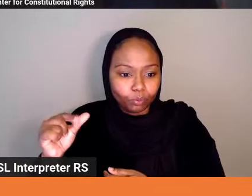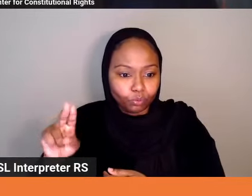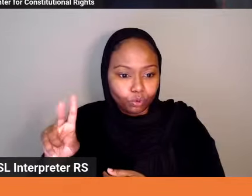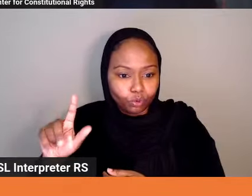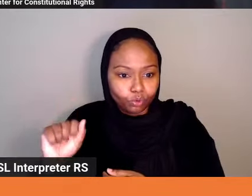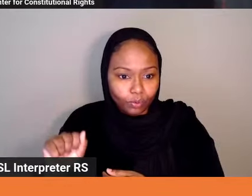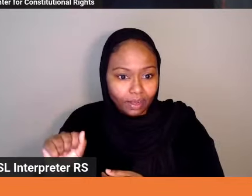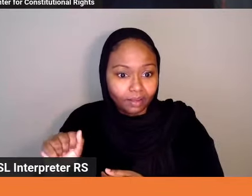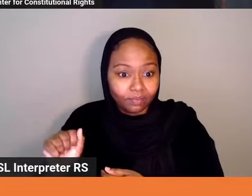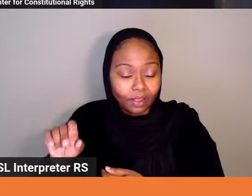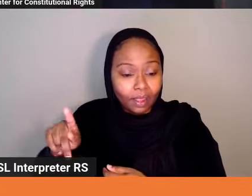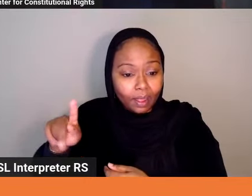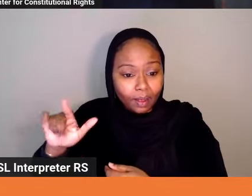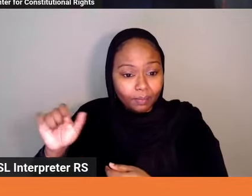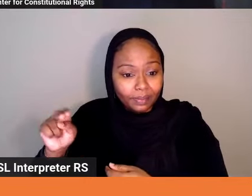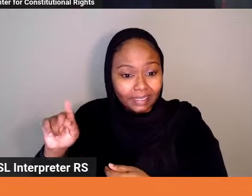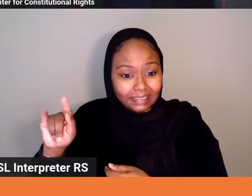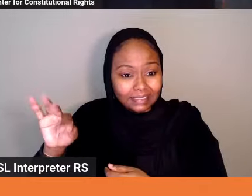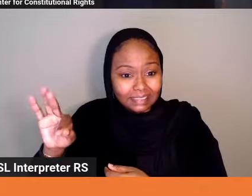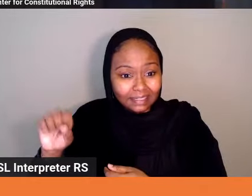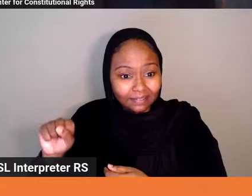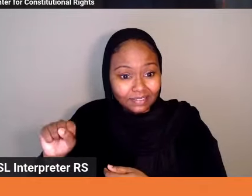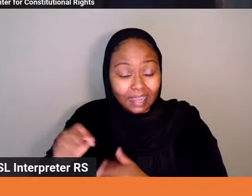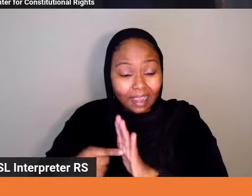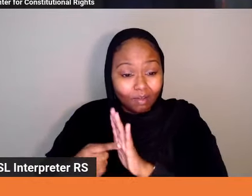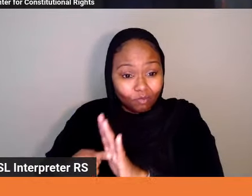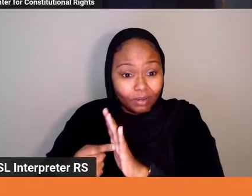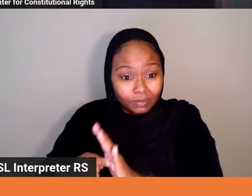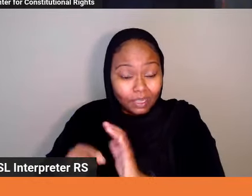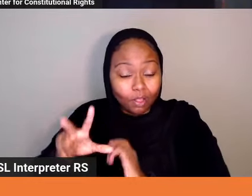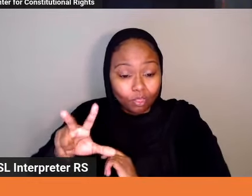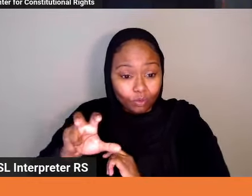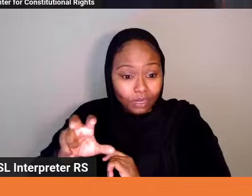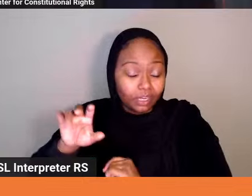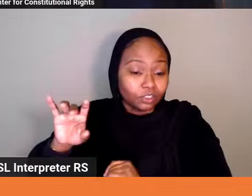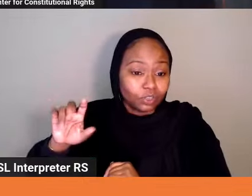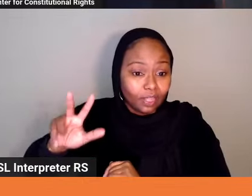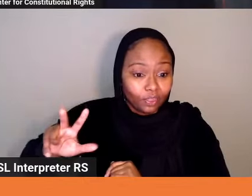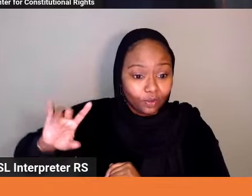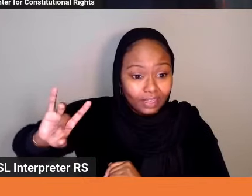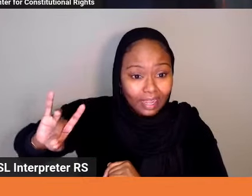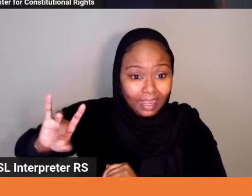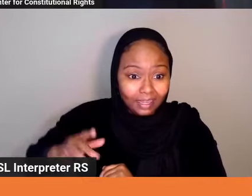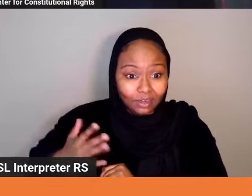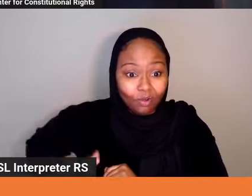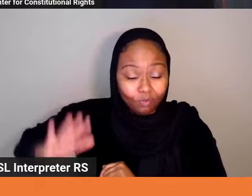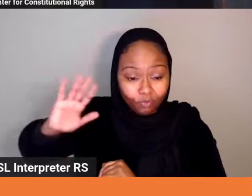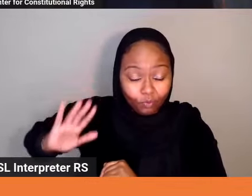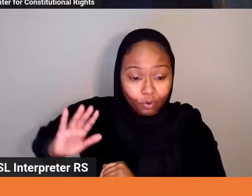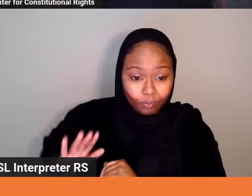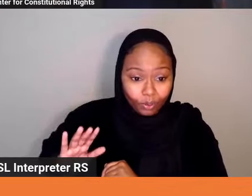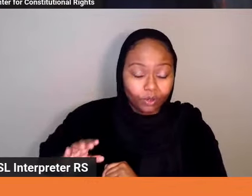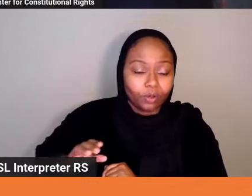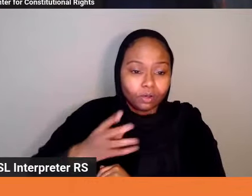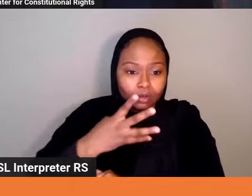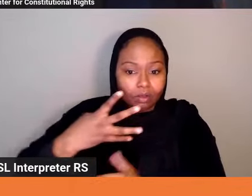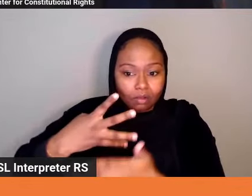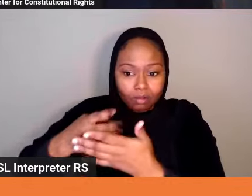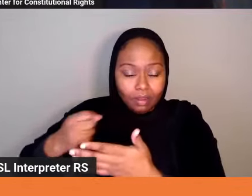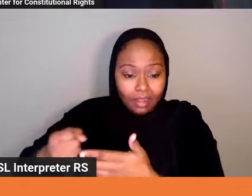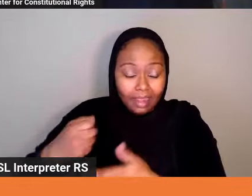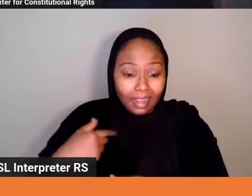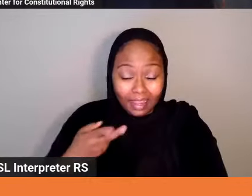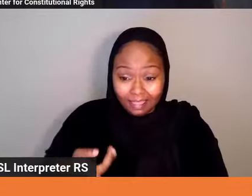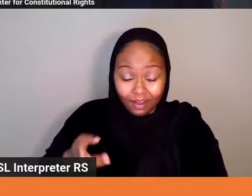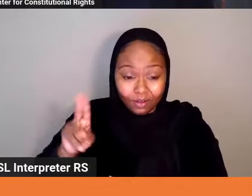represented 338 former detainees in U.S. federal courts. And exactly